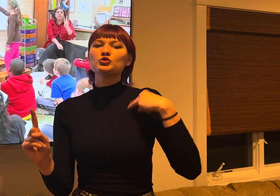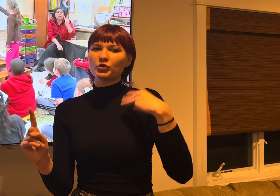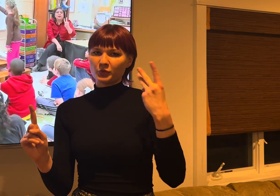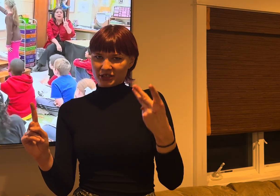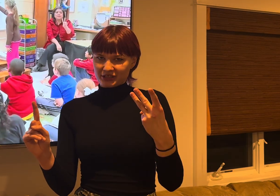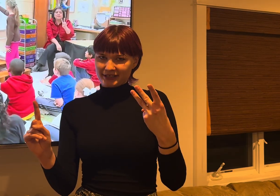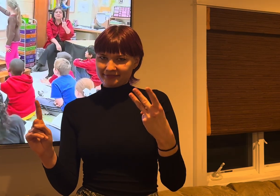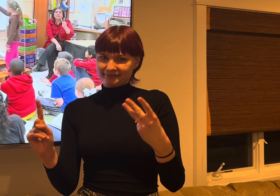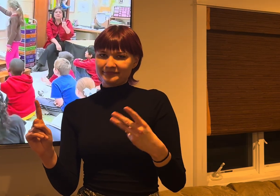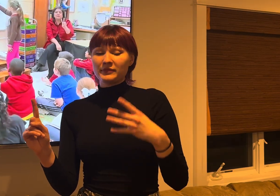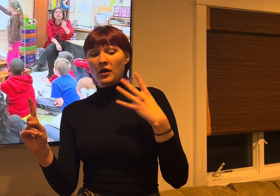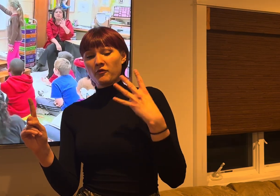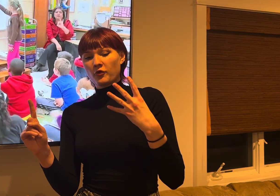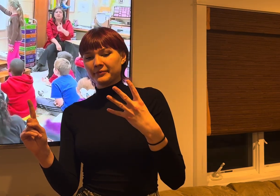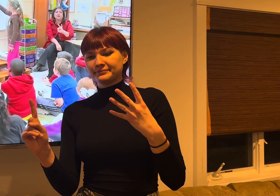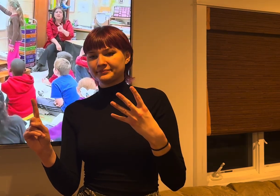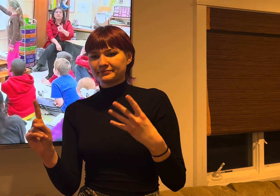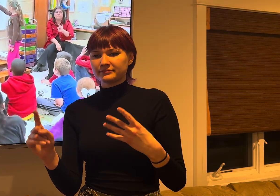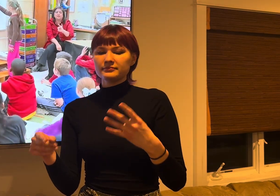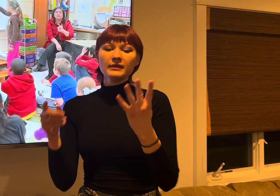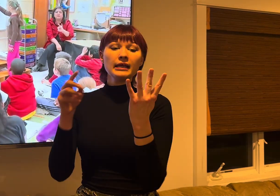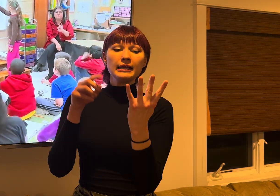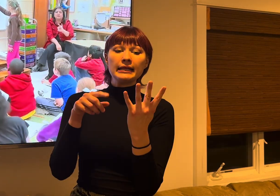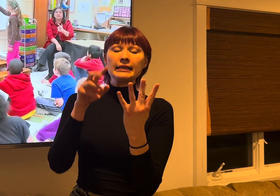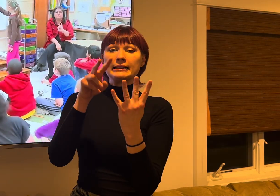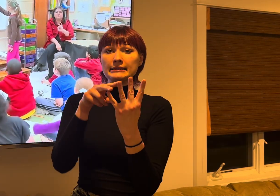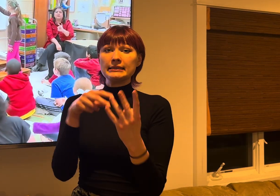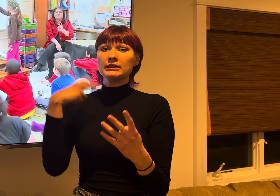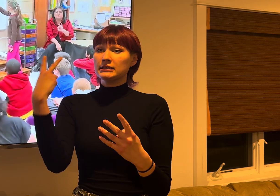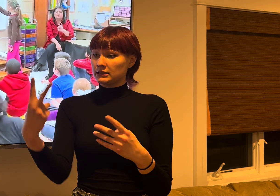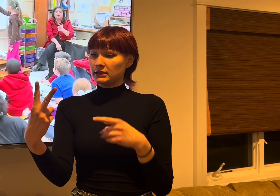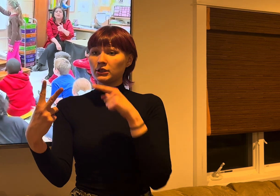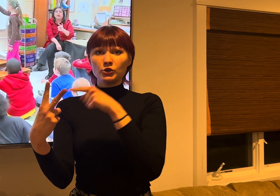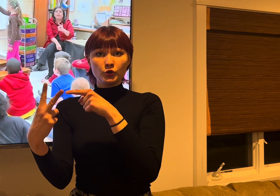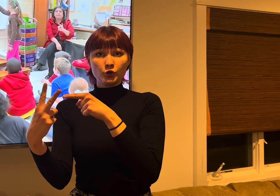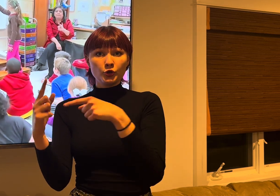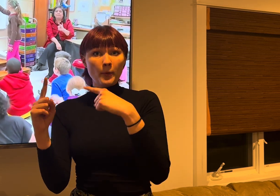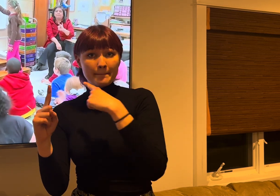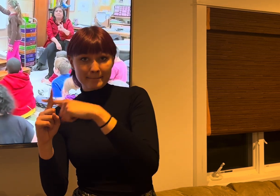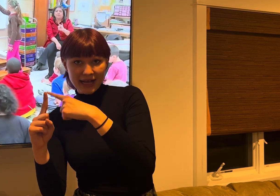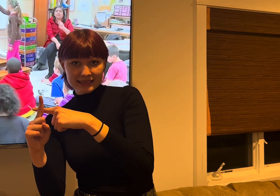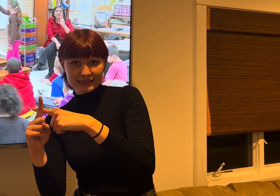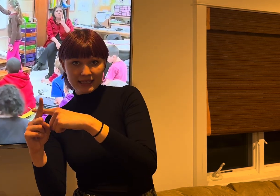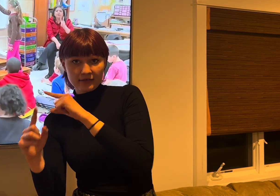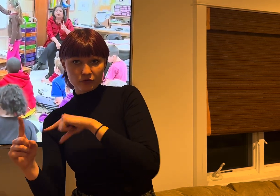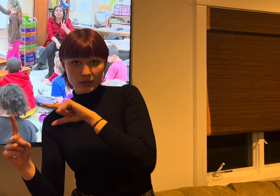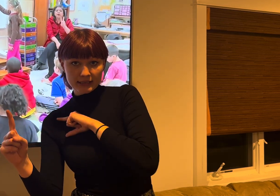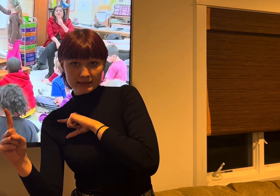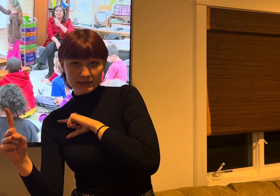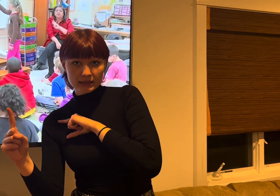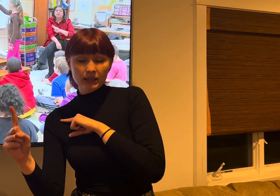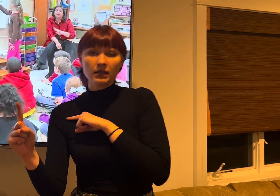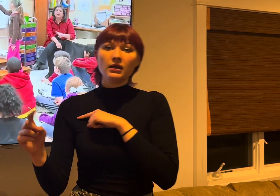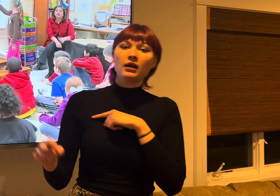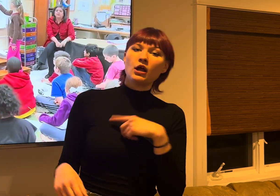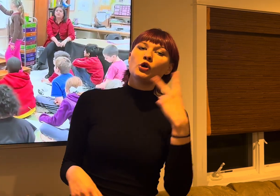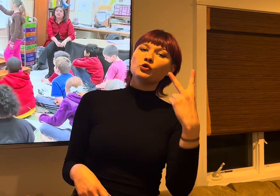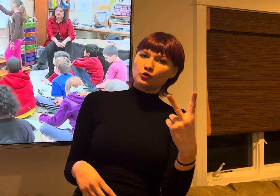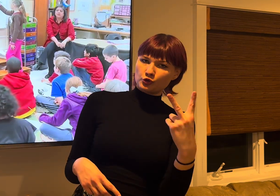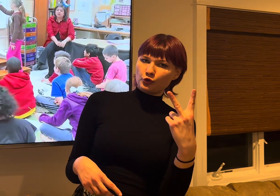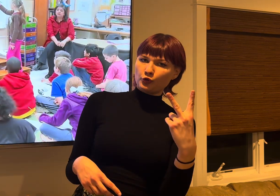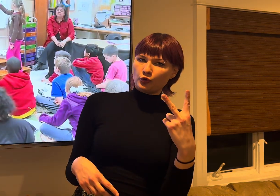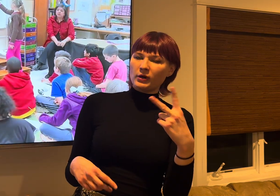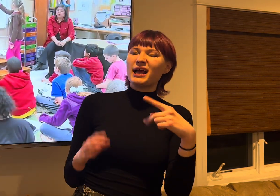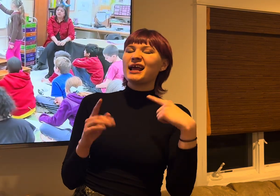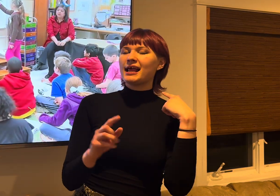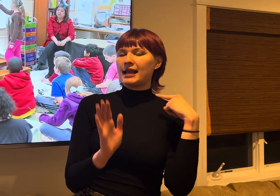You had 2 positive and 2 negative traits. Okay? You need to come up with 2 positive and 2 negative